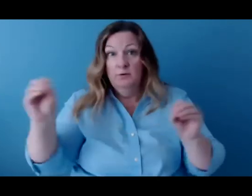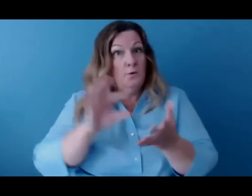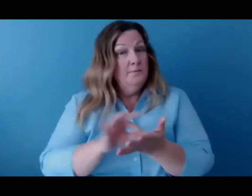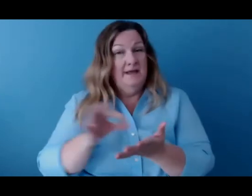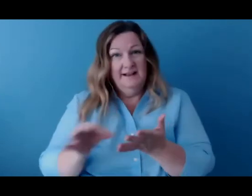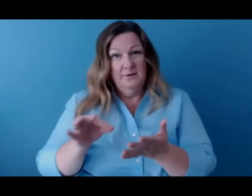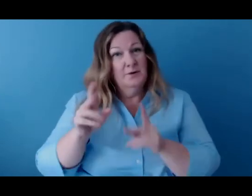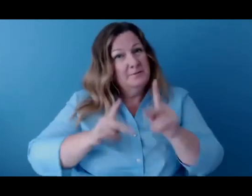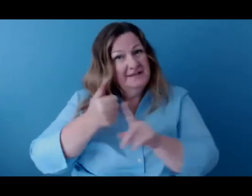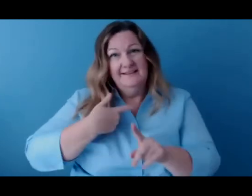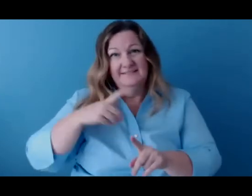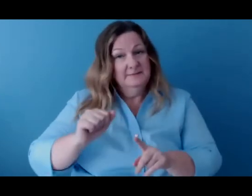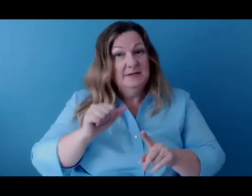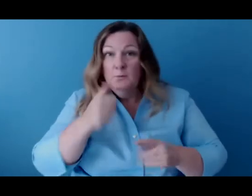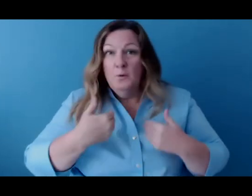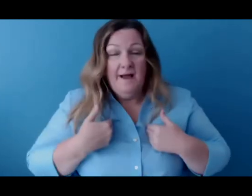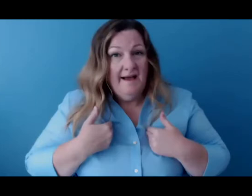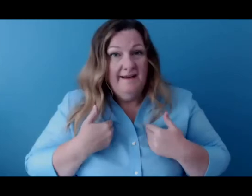otherwise. And so if you were elected